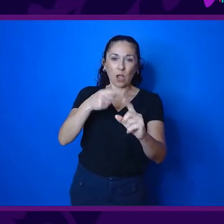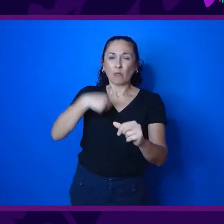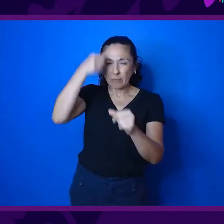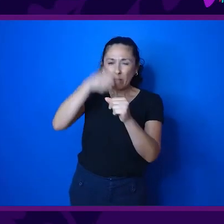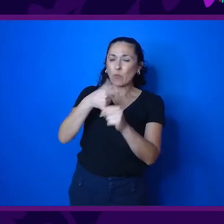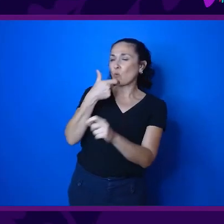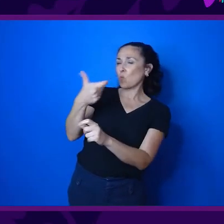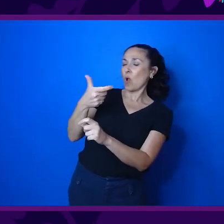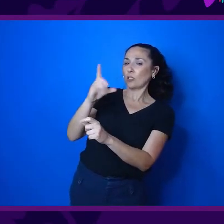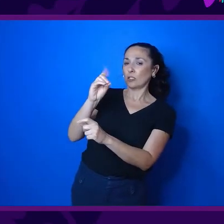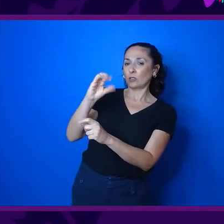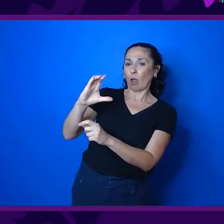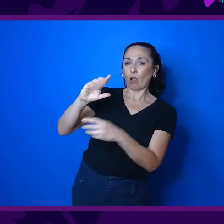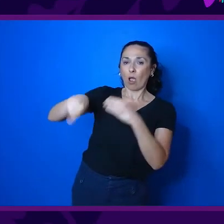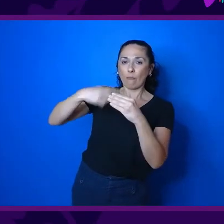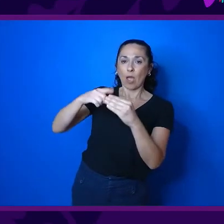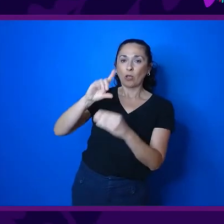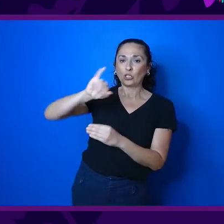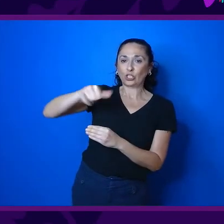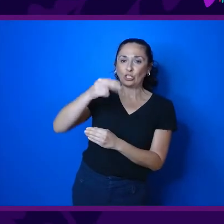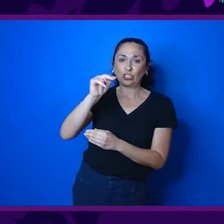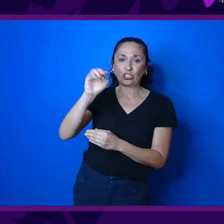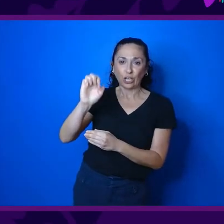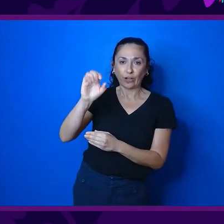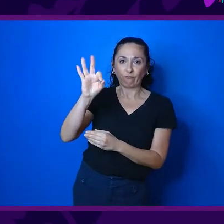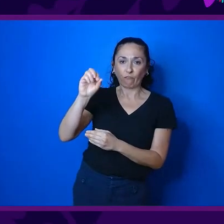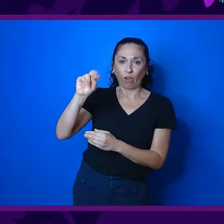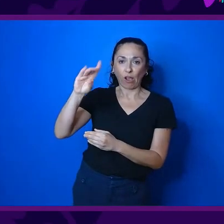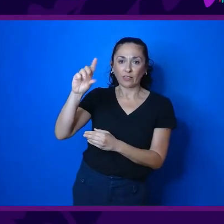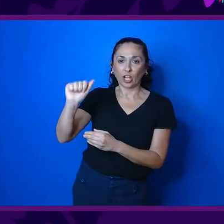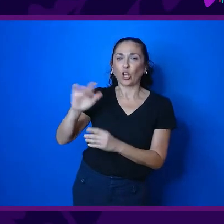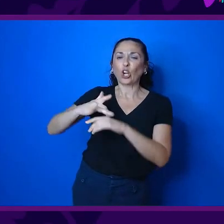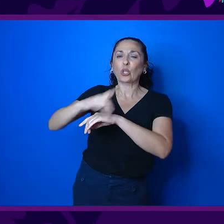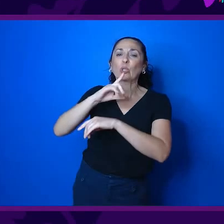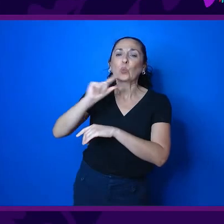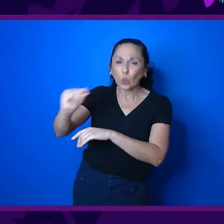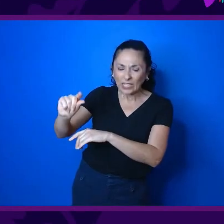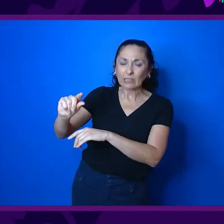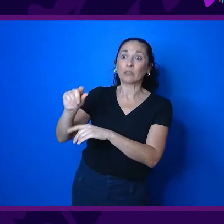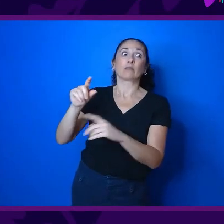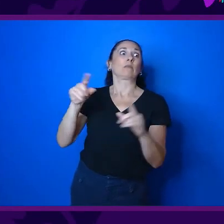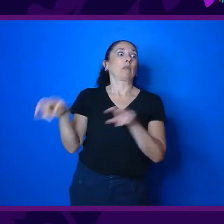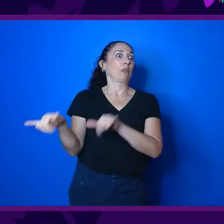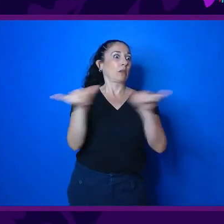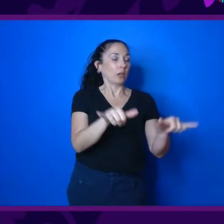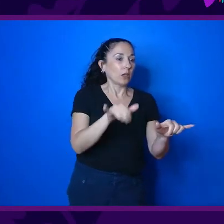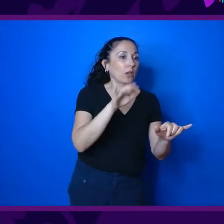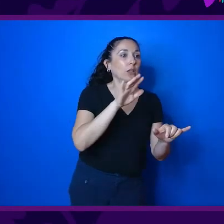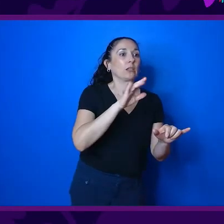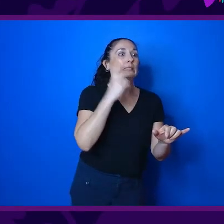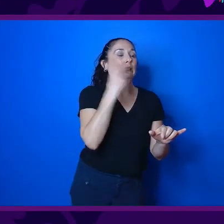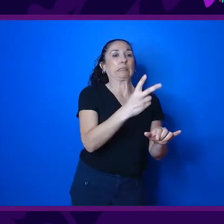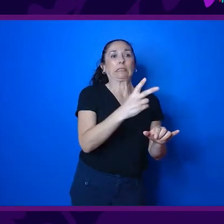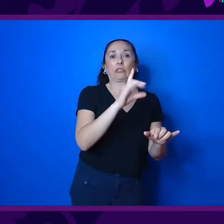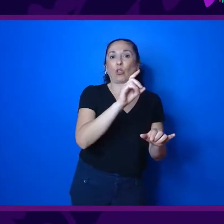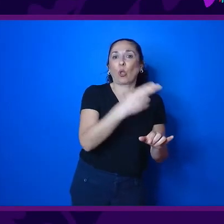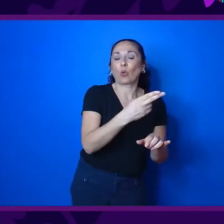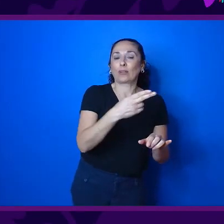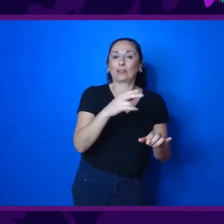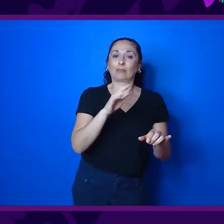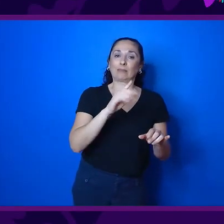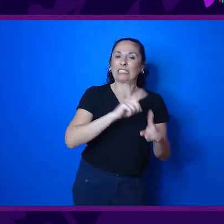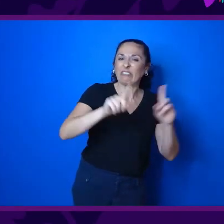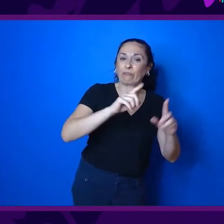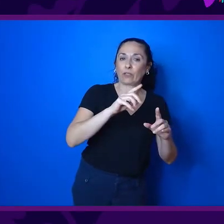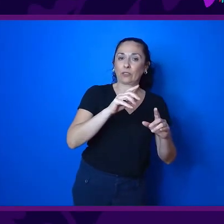20s, and to see someone at different stages of their life, like that's what I got the benefit of seeing someone with conviction,